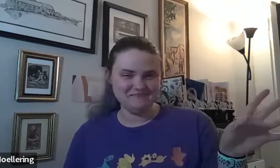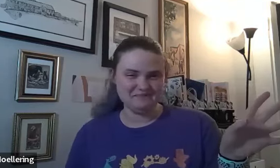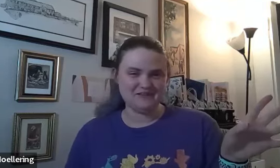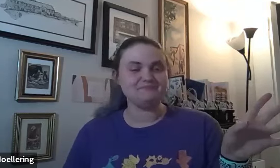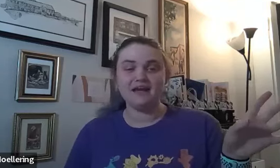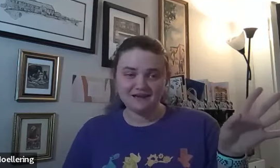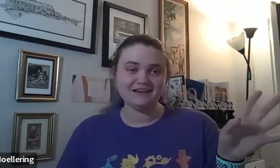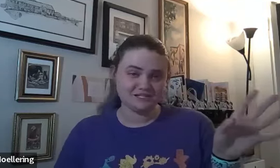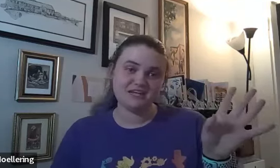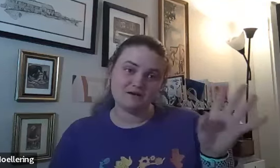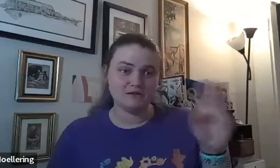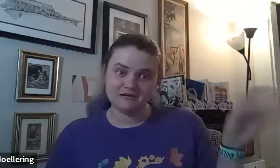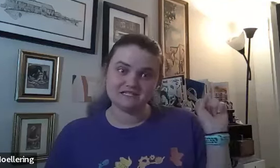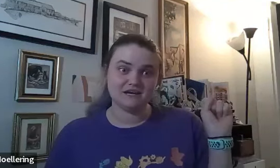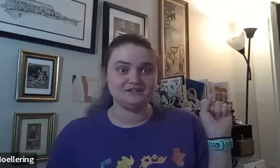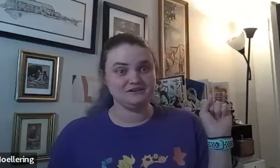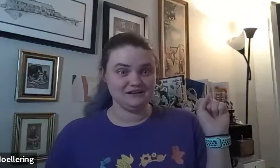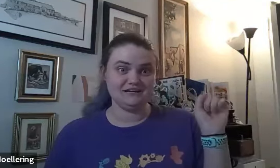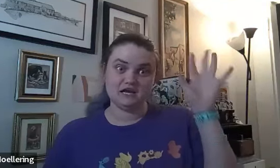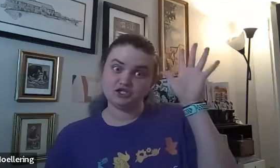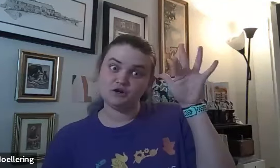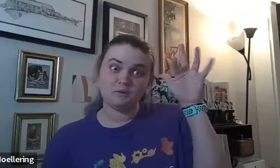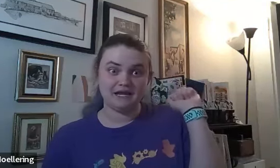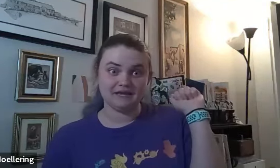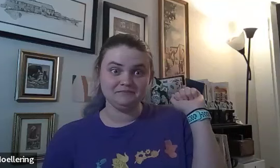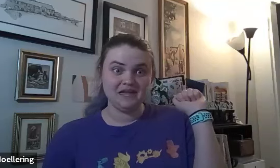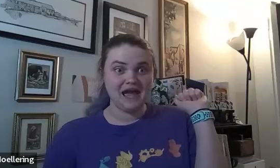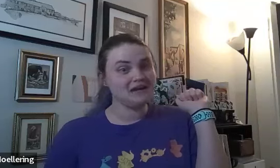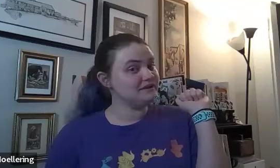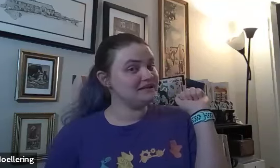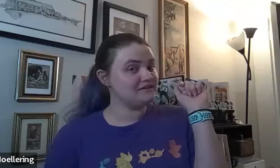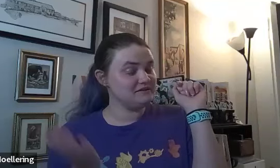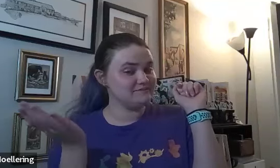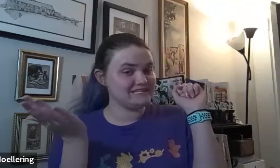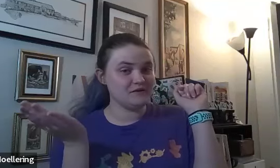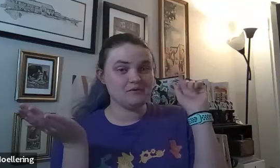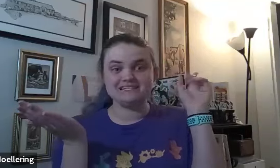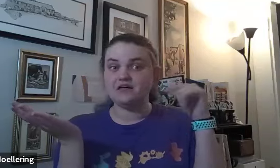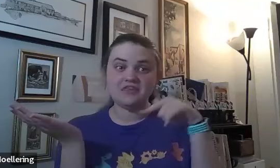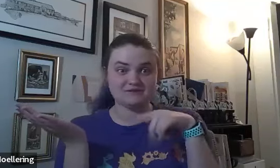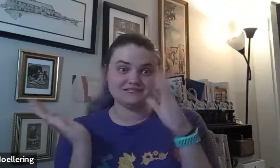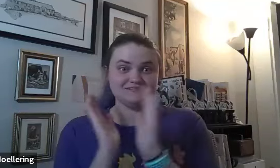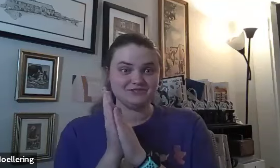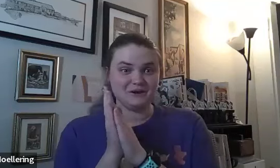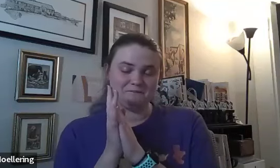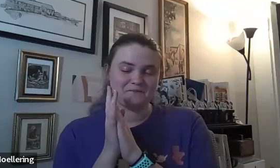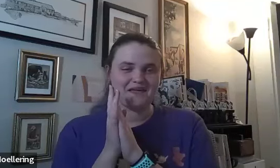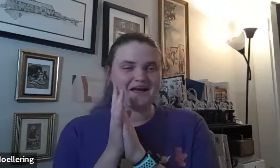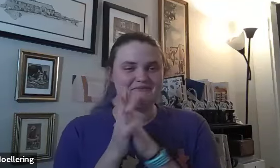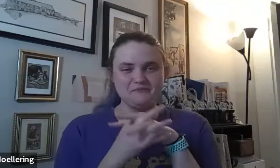people that. I'm like, I can actually count all the way to 999 just on one hand. I don't need my second one until 1,000. So we'll